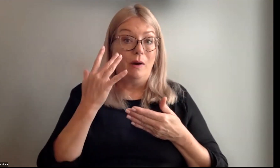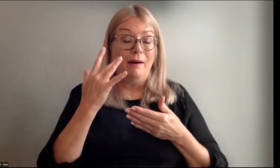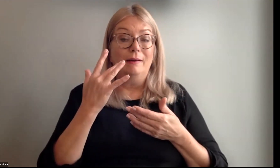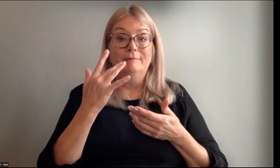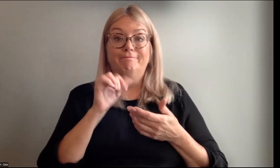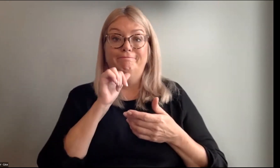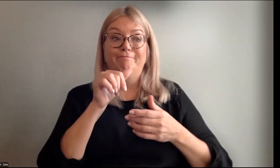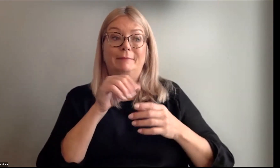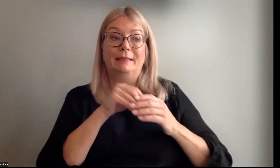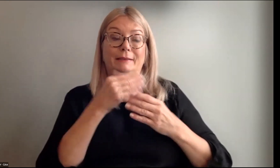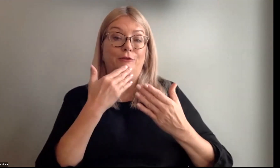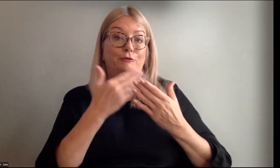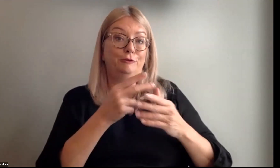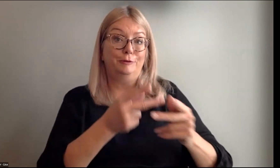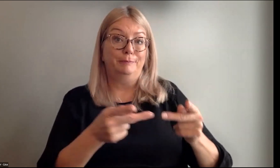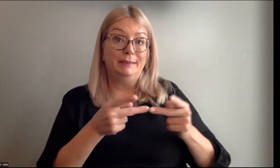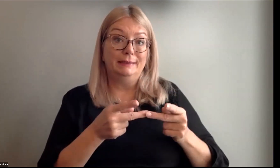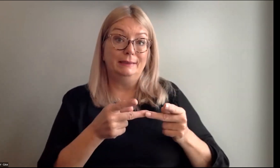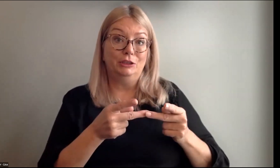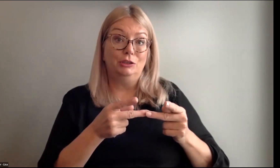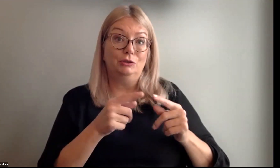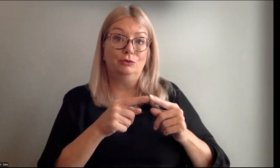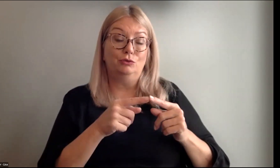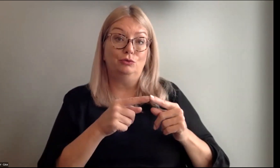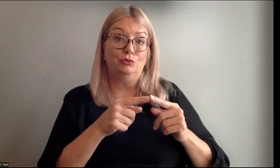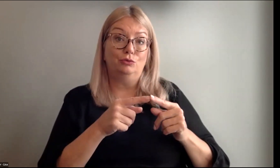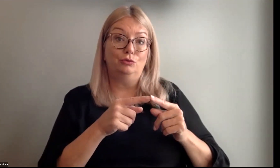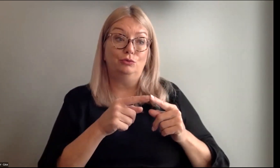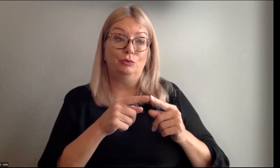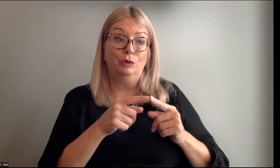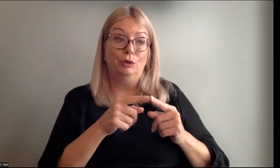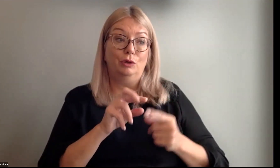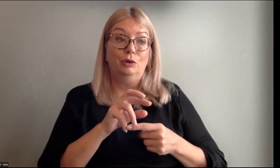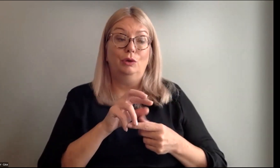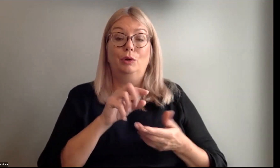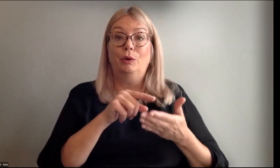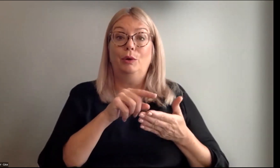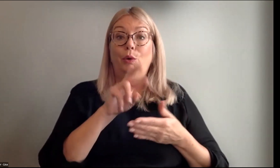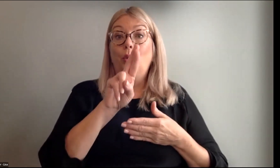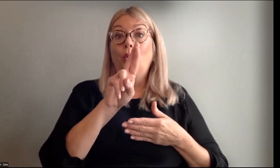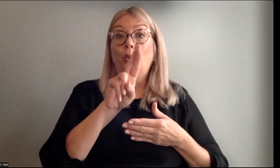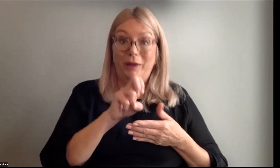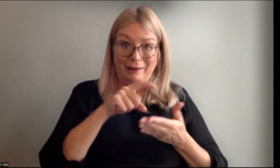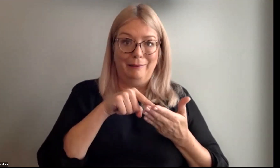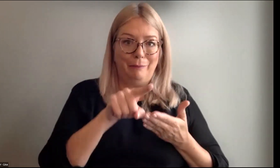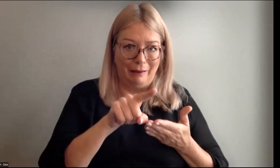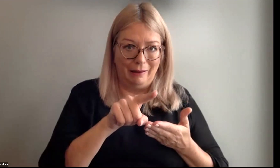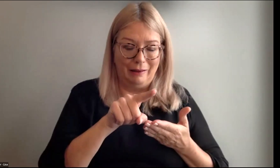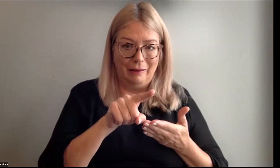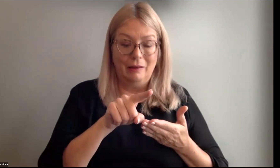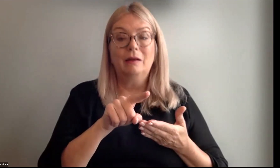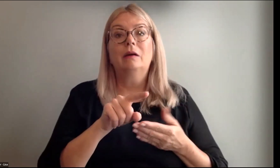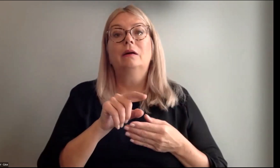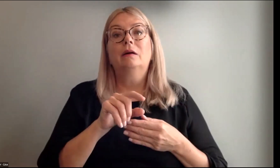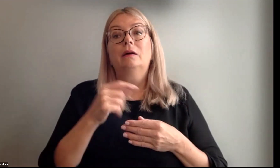where they could repay an overpayment. And frankly, we saw during